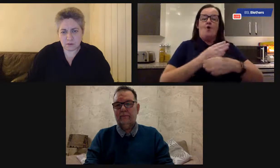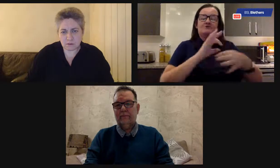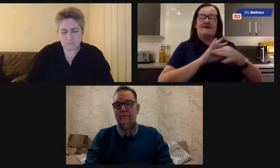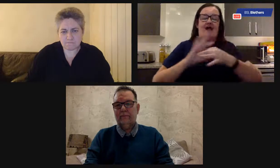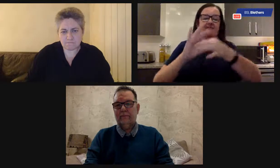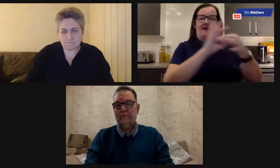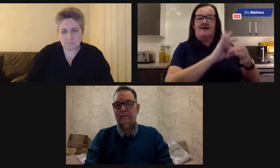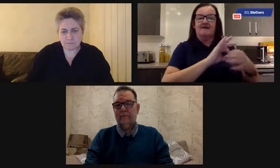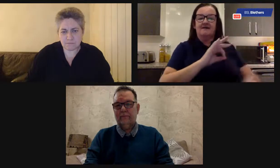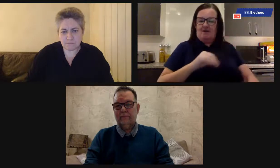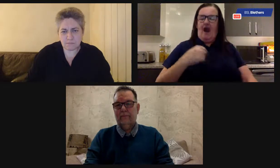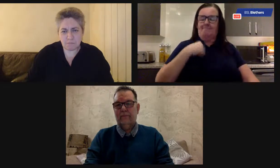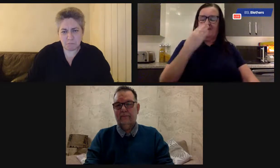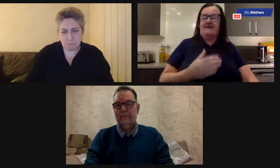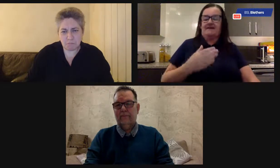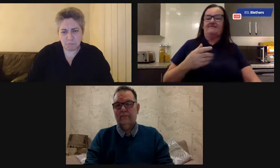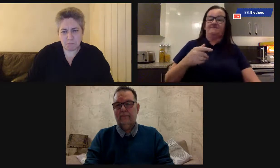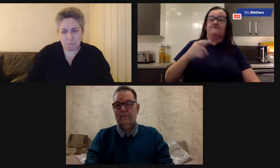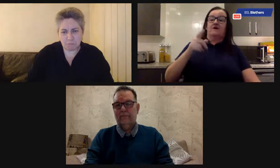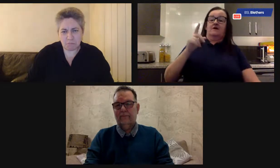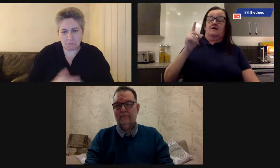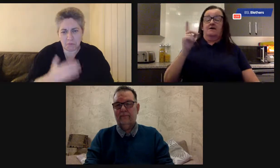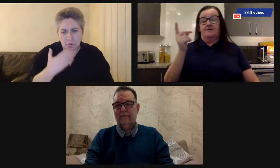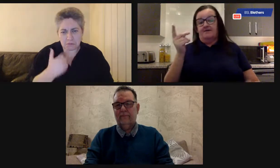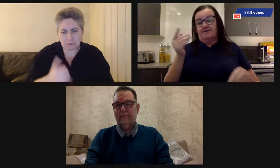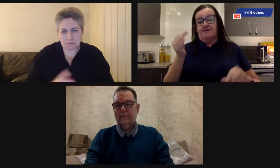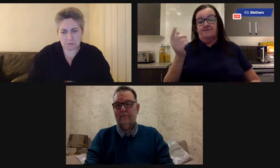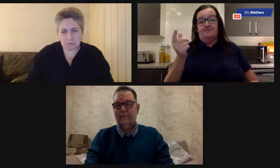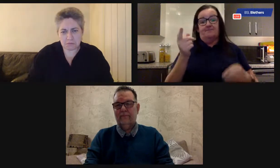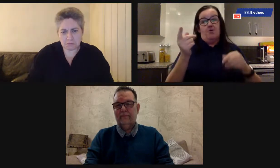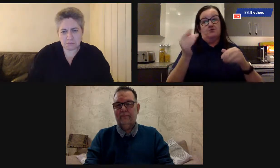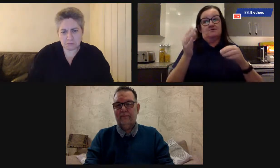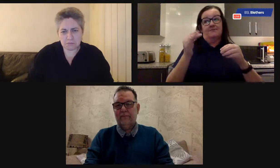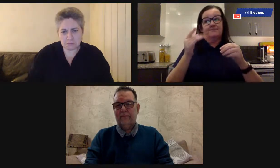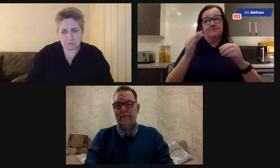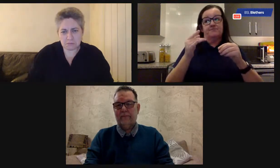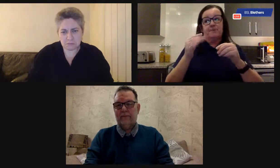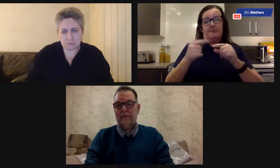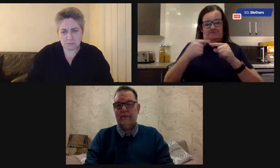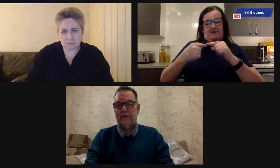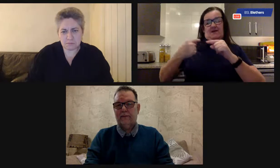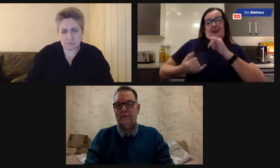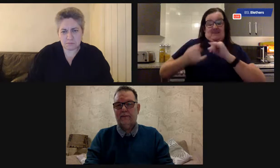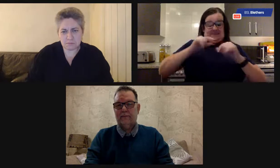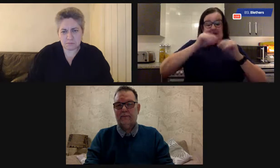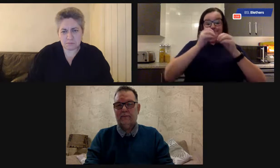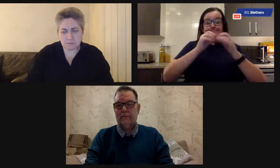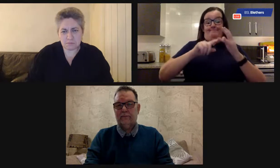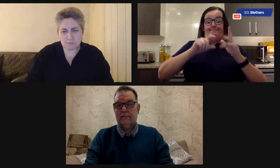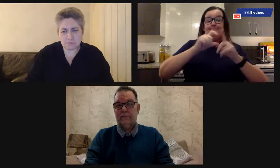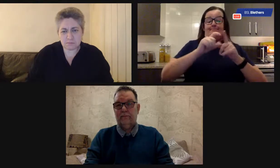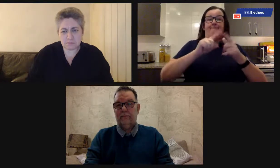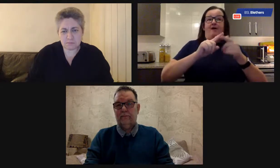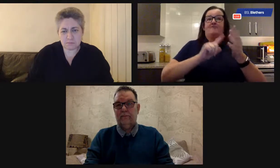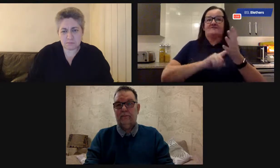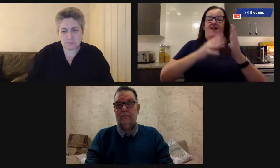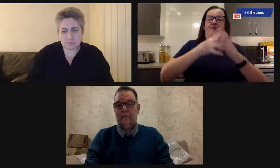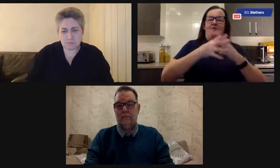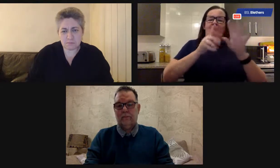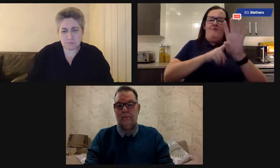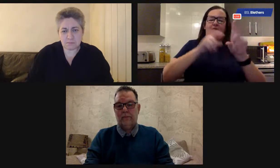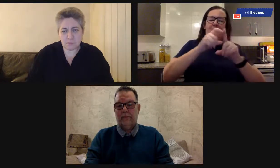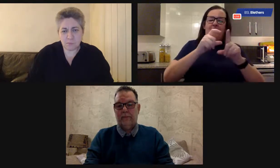that happening, that's obviously what I want to do in my role. We believe that this should be the Four Nations